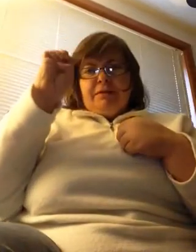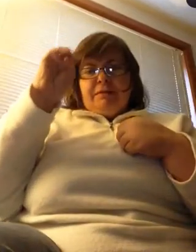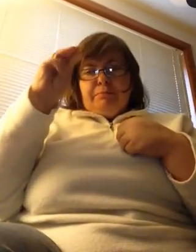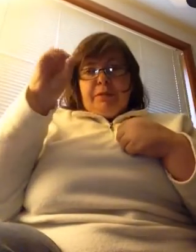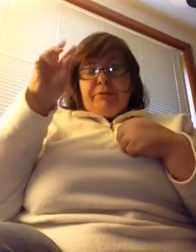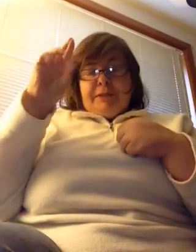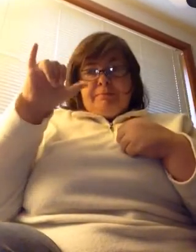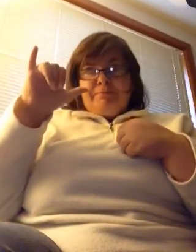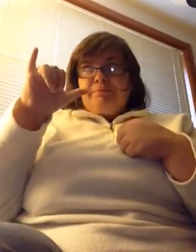memory.